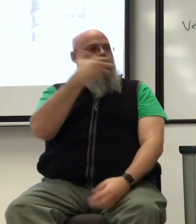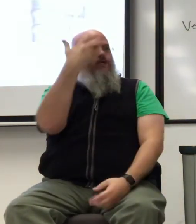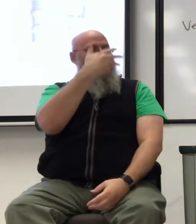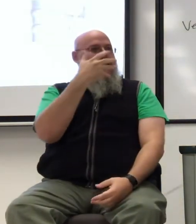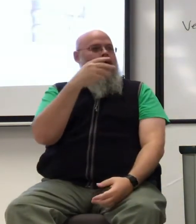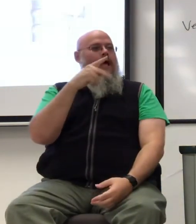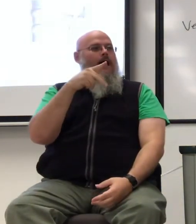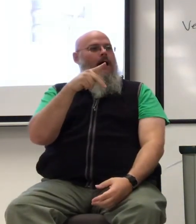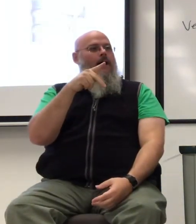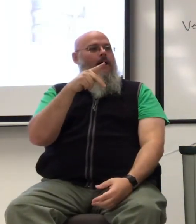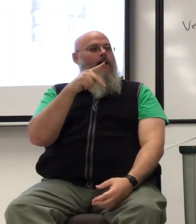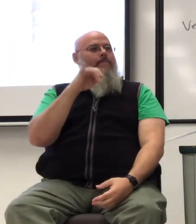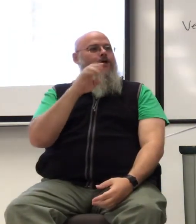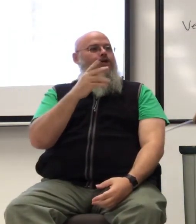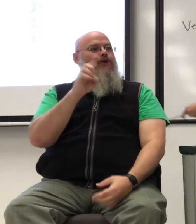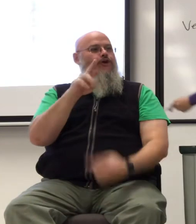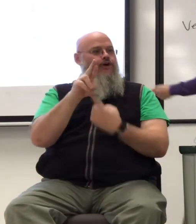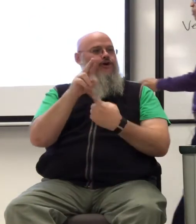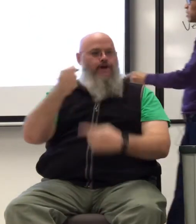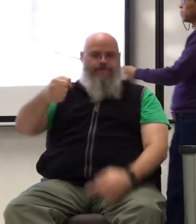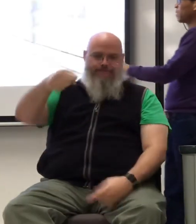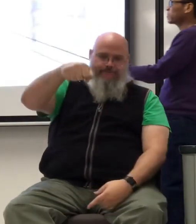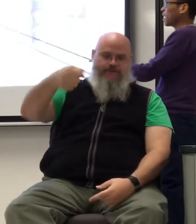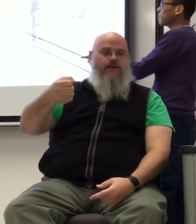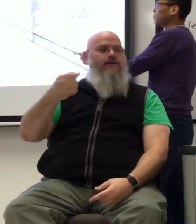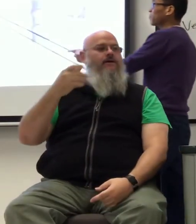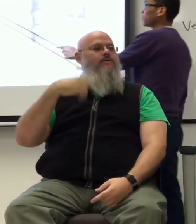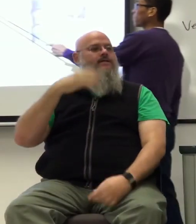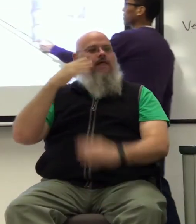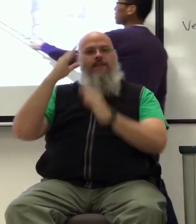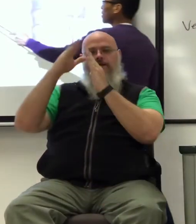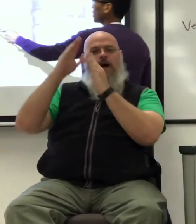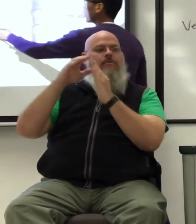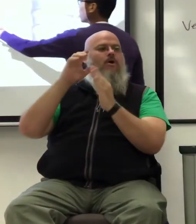Arytenoid, remember that. Corniculate, little horn tip on top.